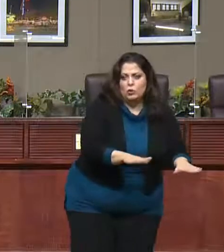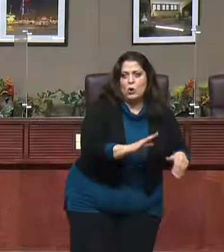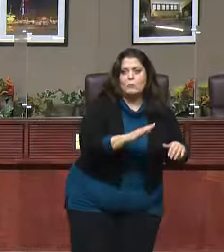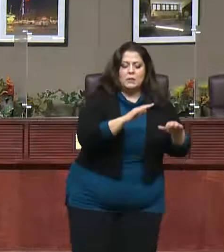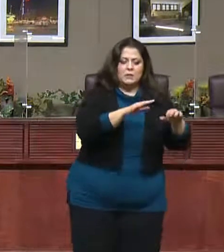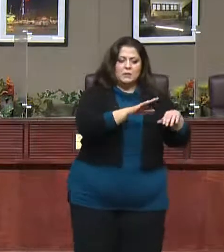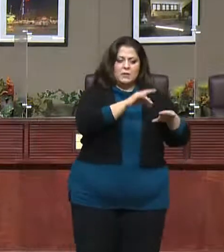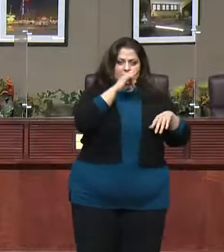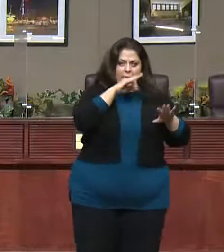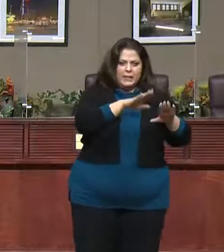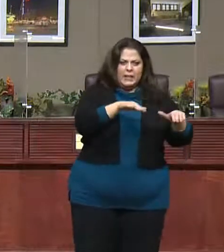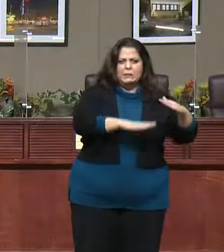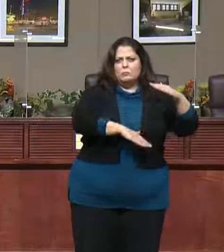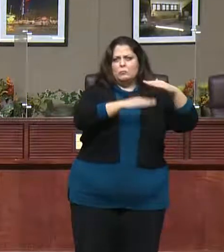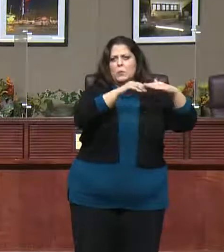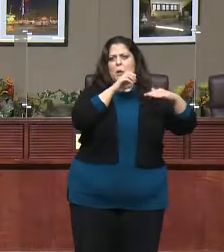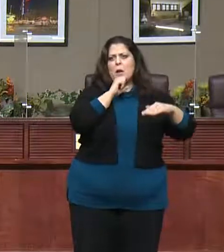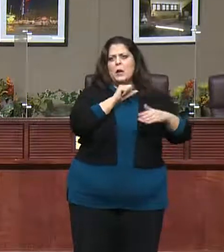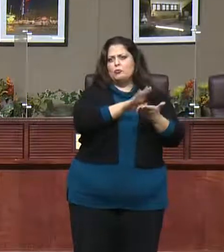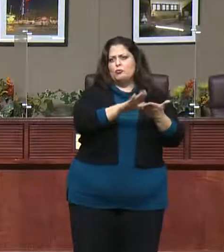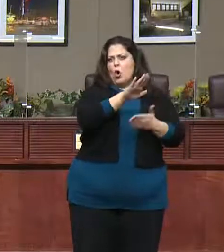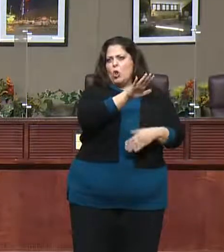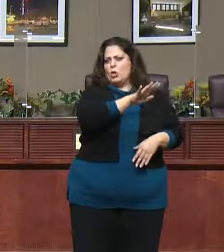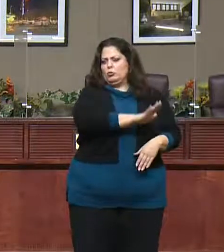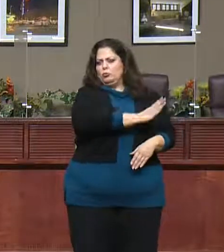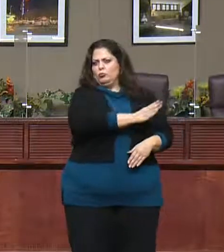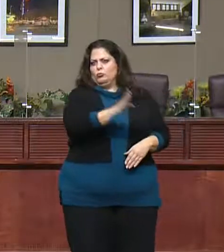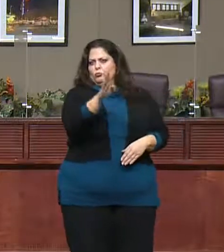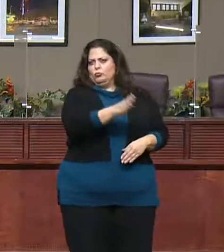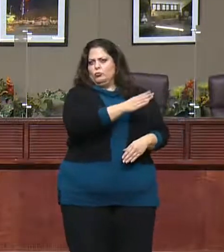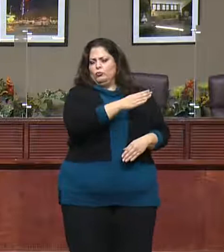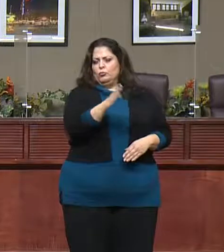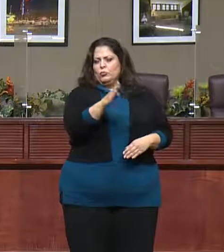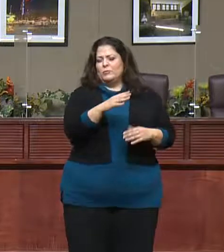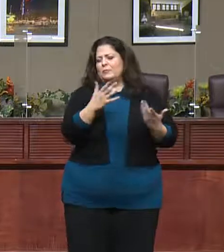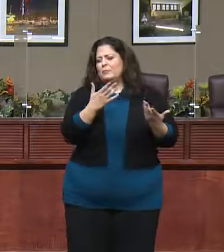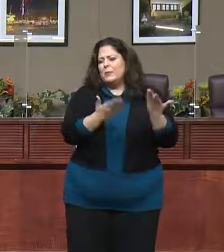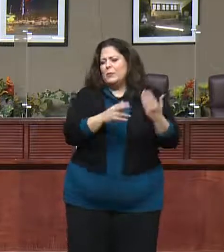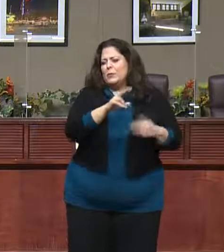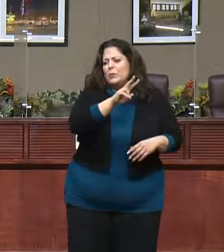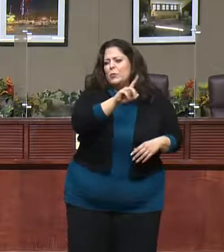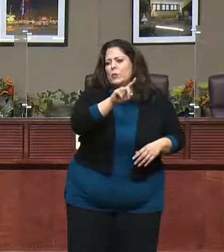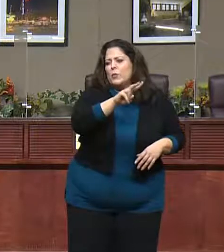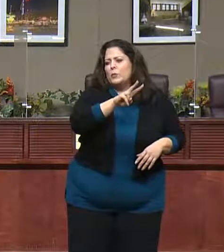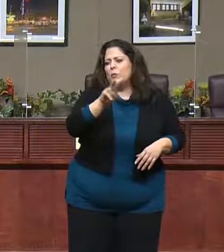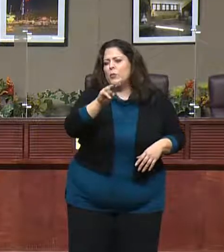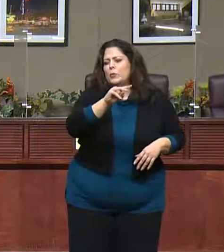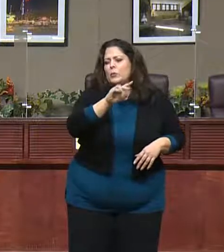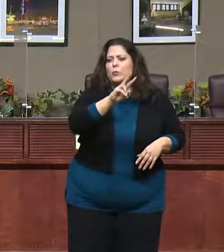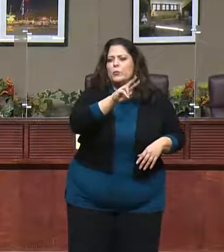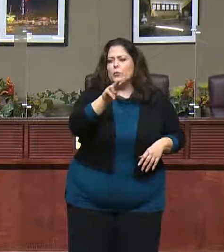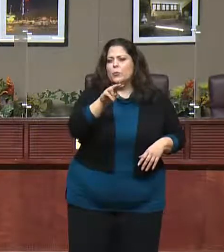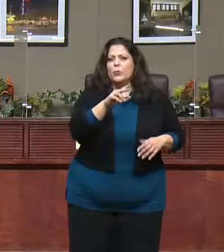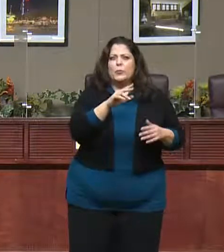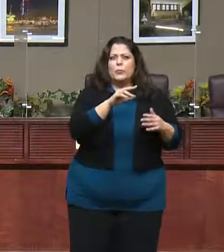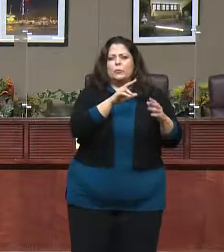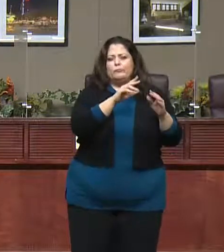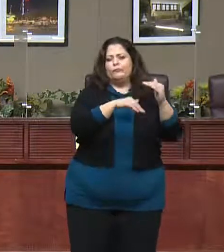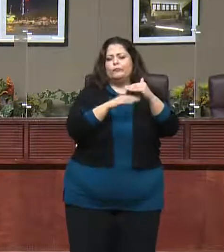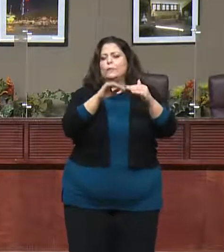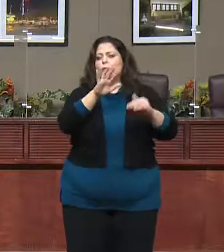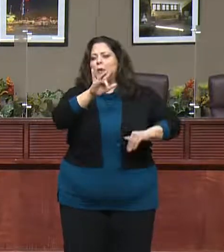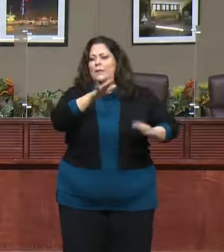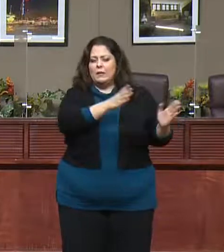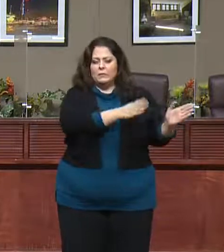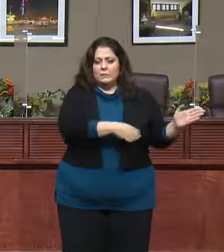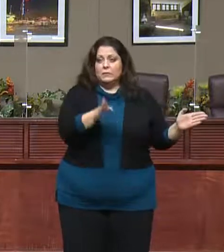kids. And remember, we have the 21, the 22, 24, 25 group, and now has moved, the fastest growing